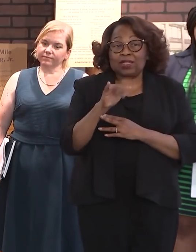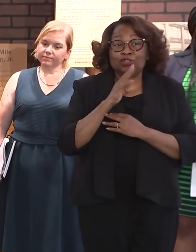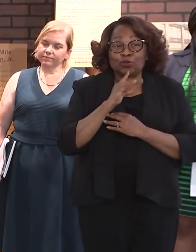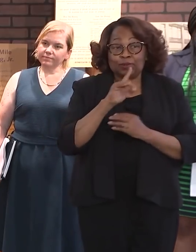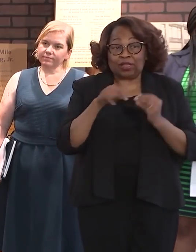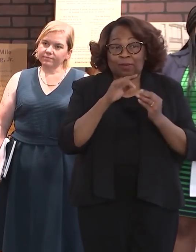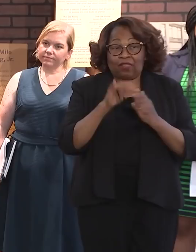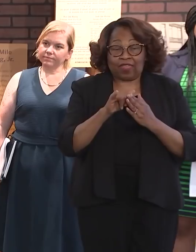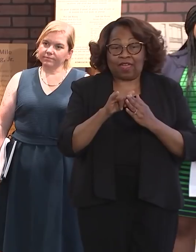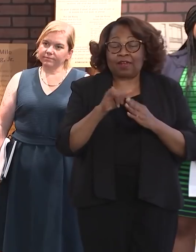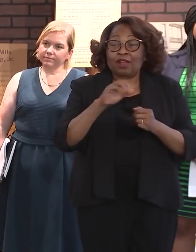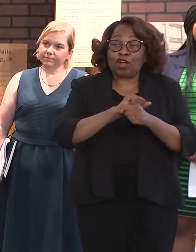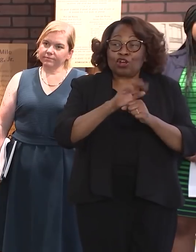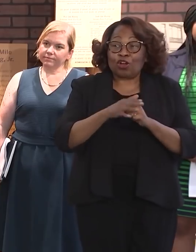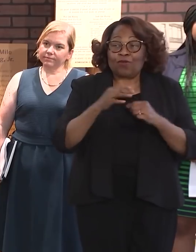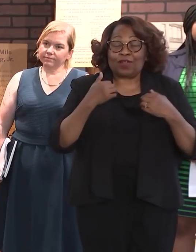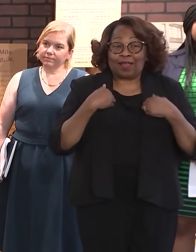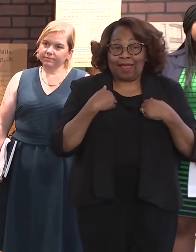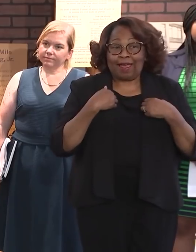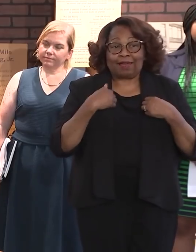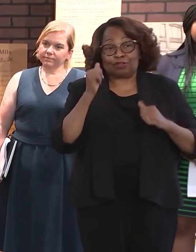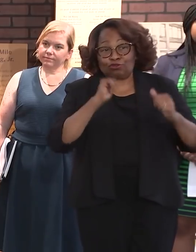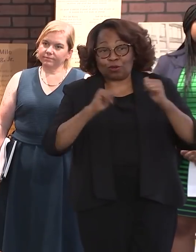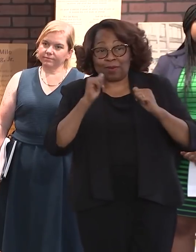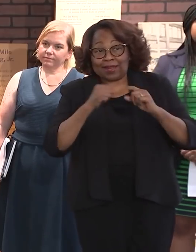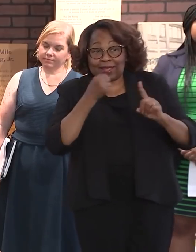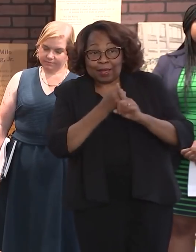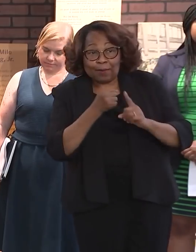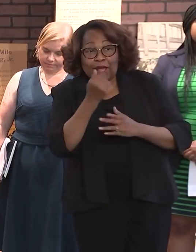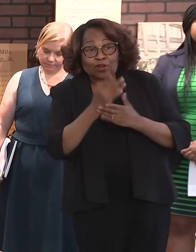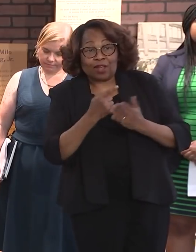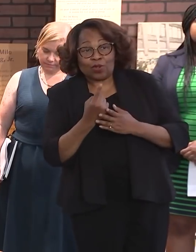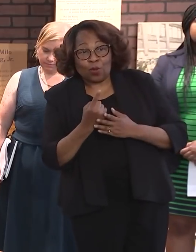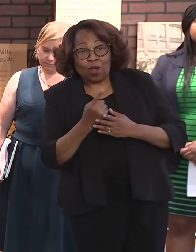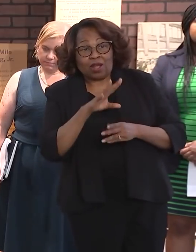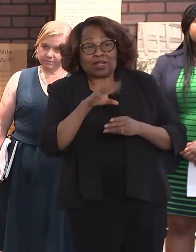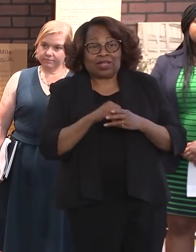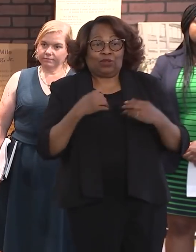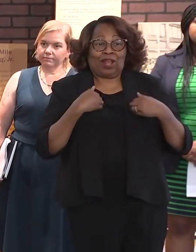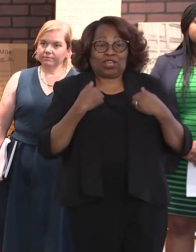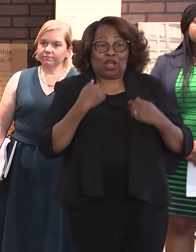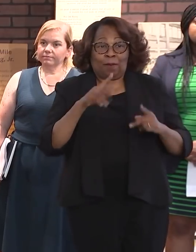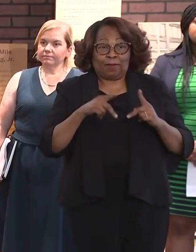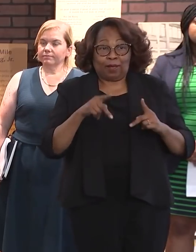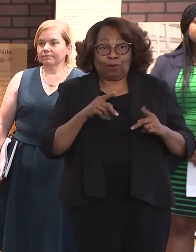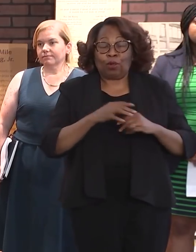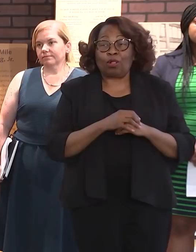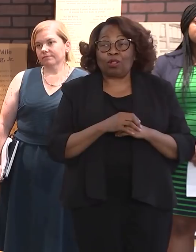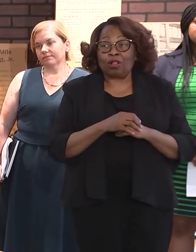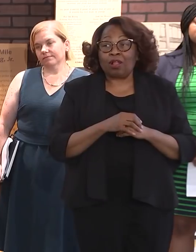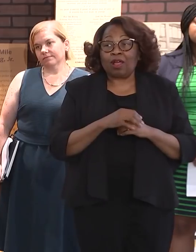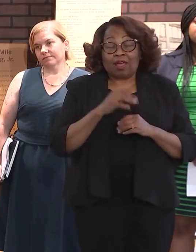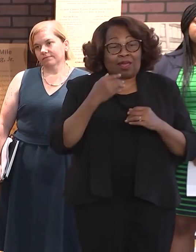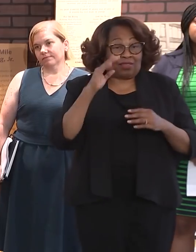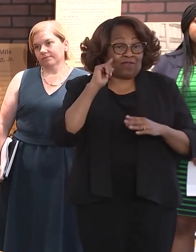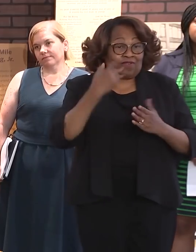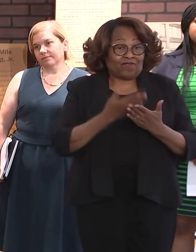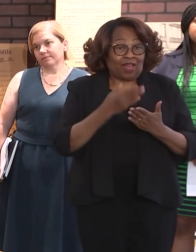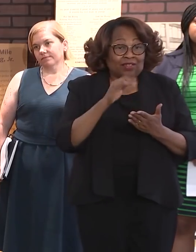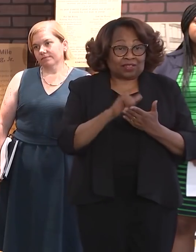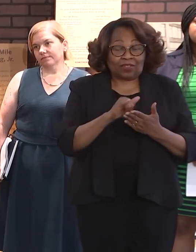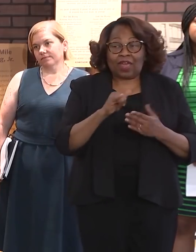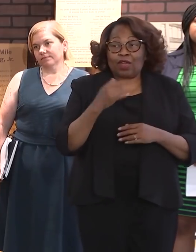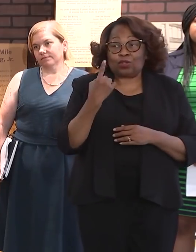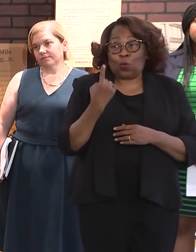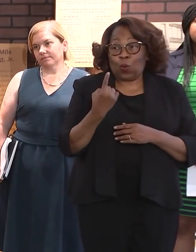about it. COVID has had a dramatic impact on everyone, including our young people. And the fact of the matter is,